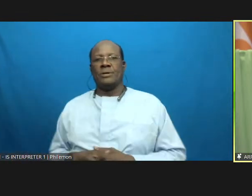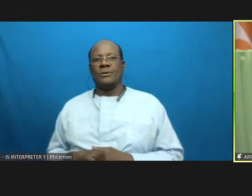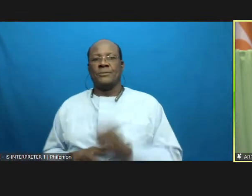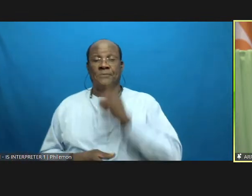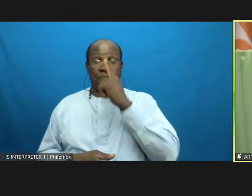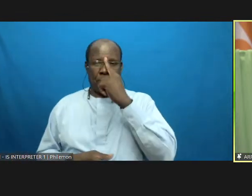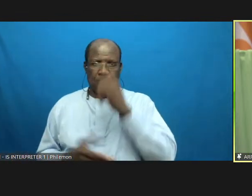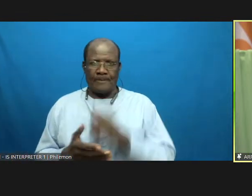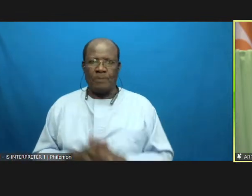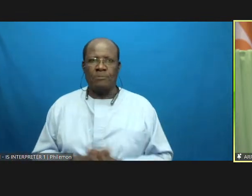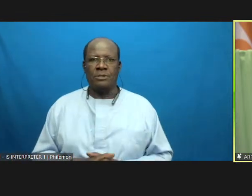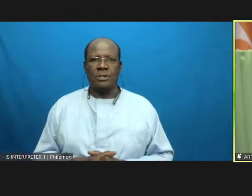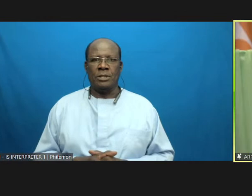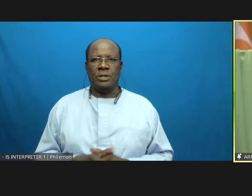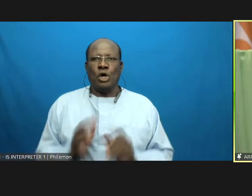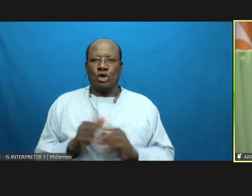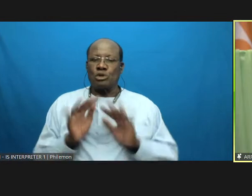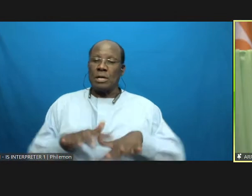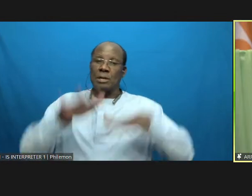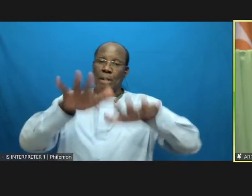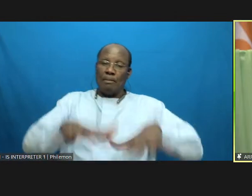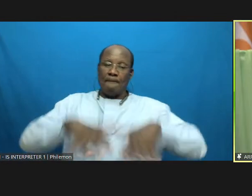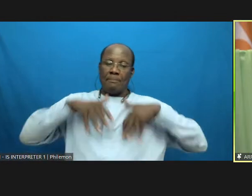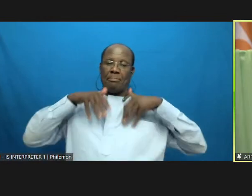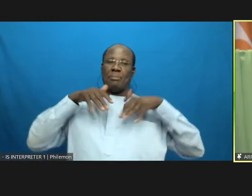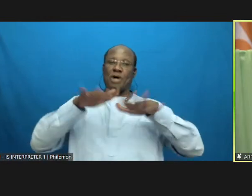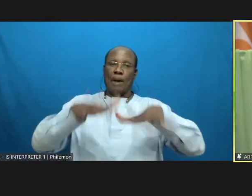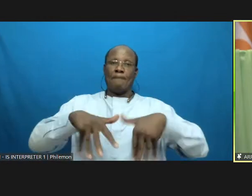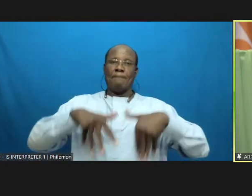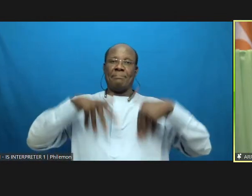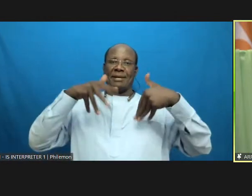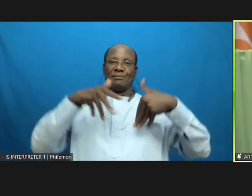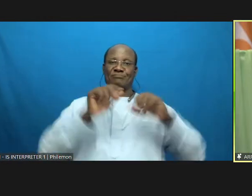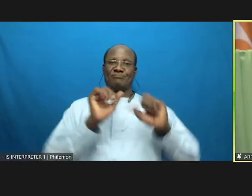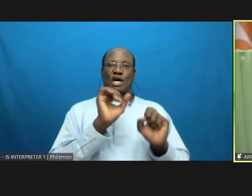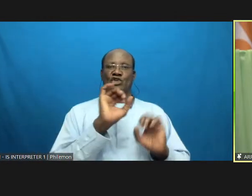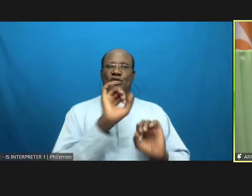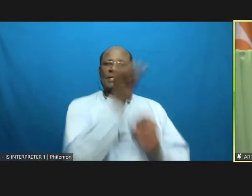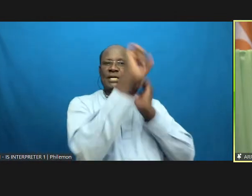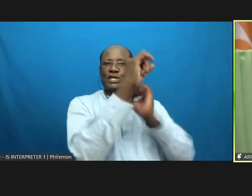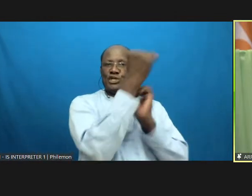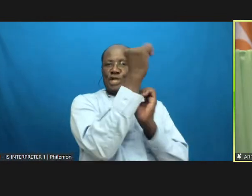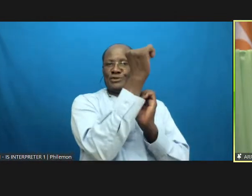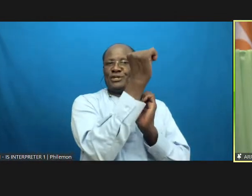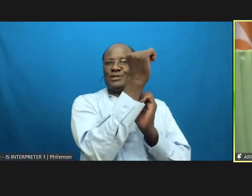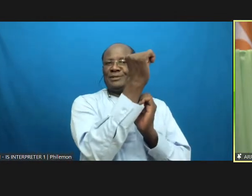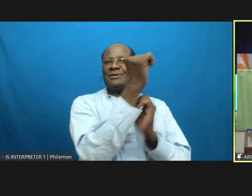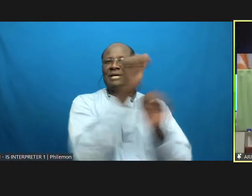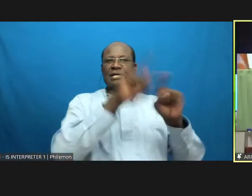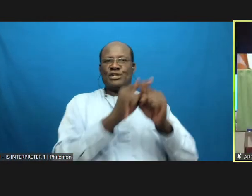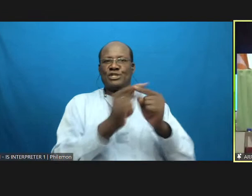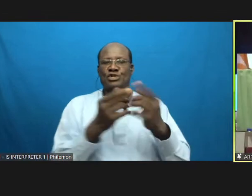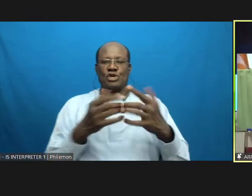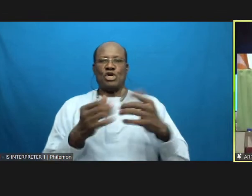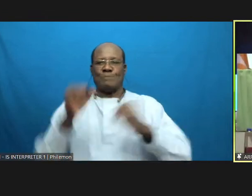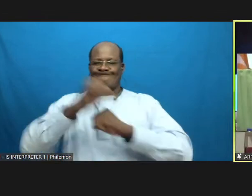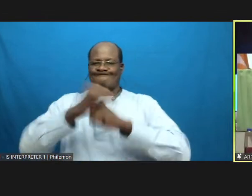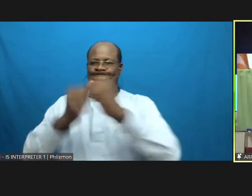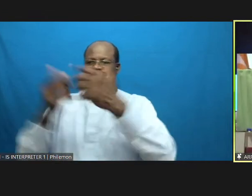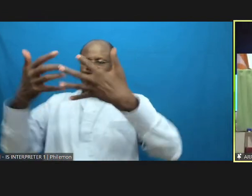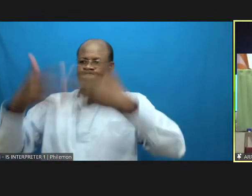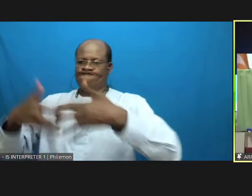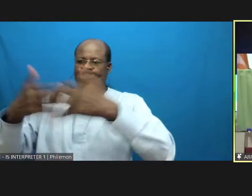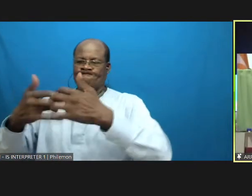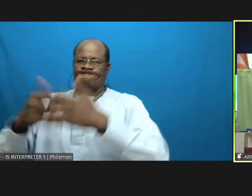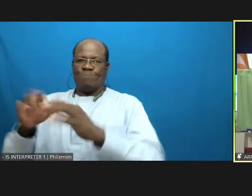the parallel session on industry, innovation, and infrastructure. Suleiman, over to you. Thank you